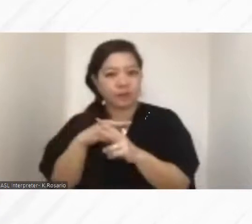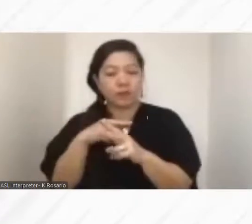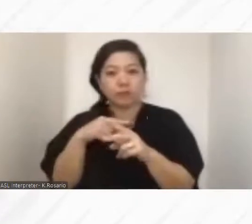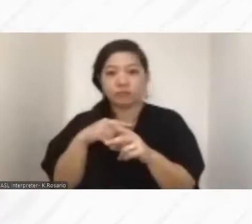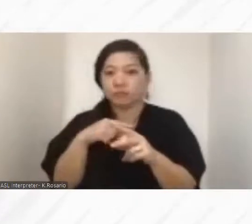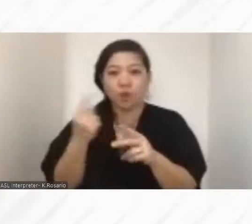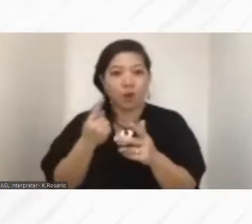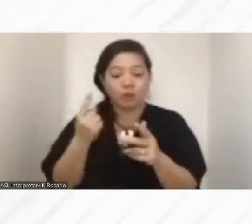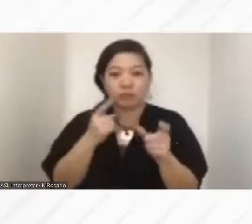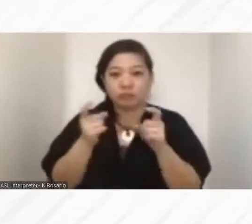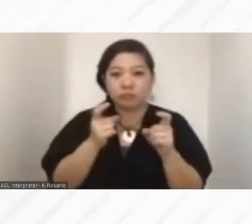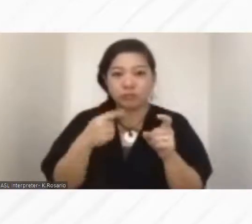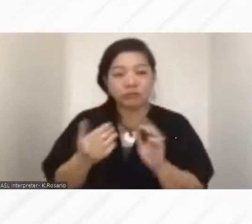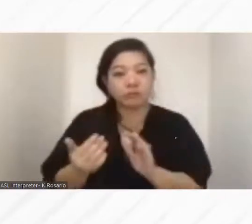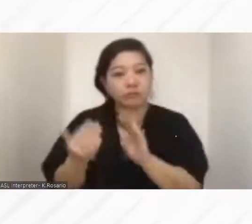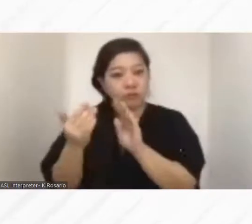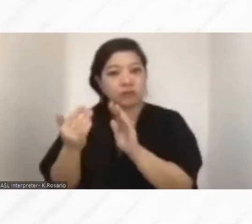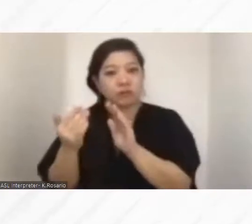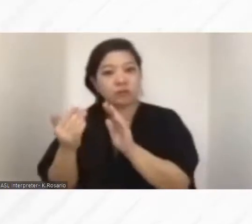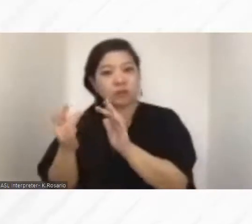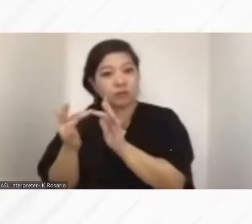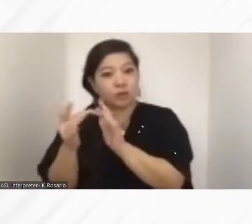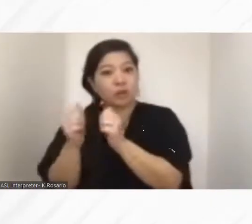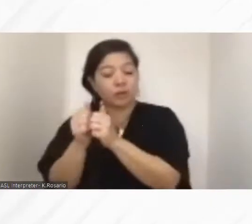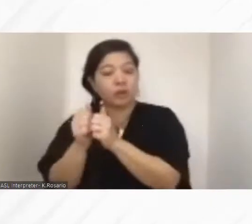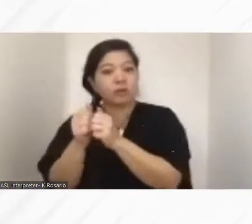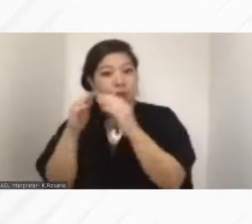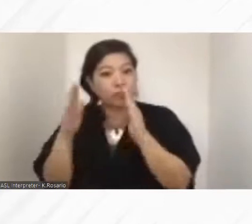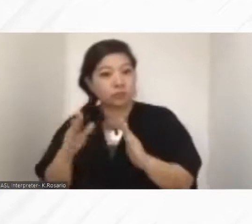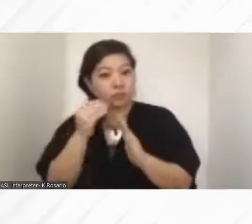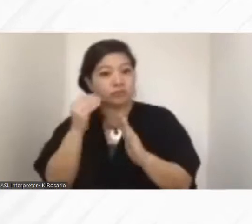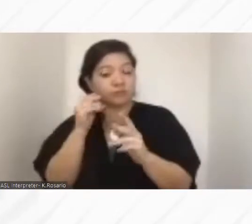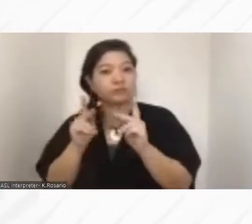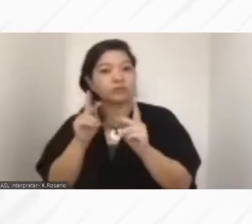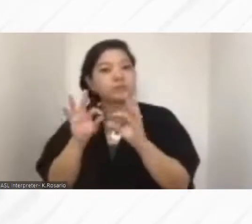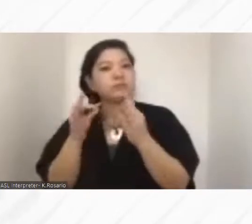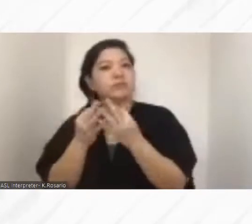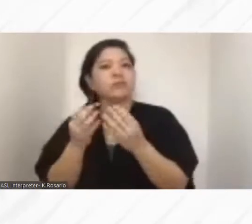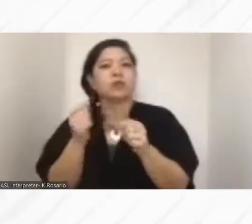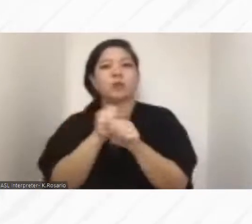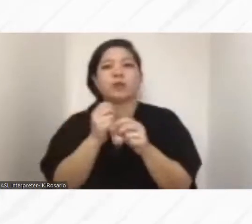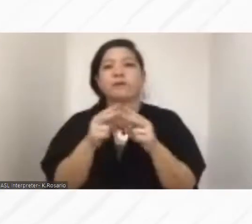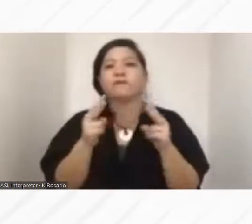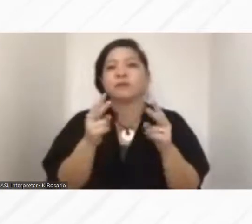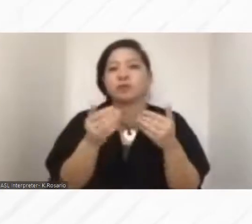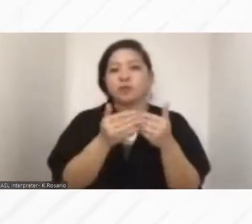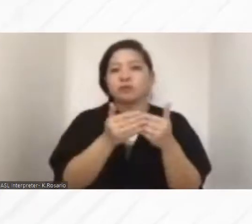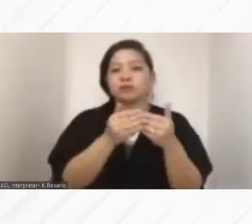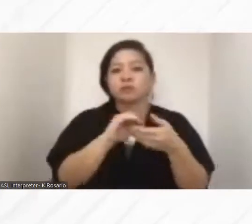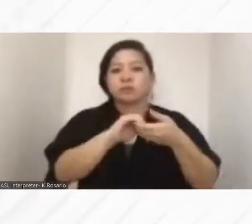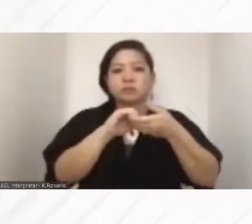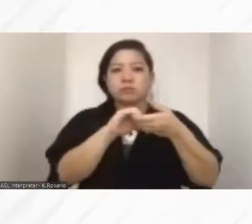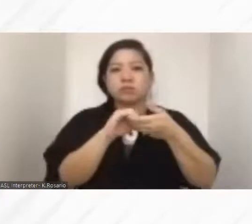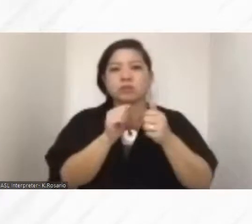have direct contact with residents. We work very closely with our partners in government. The Department of Public